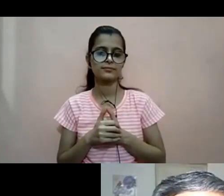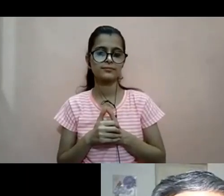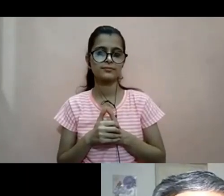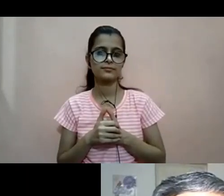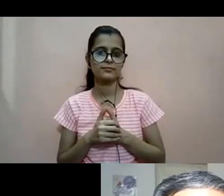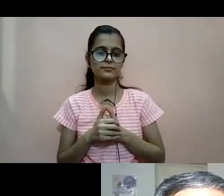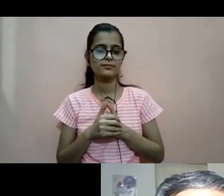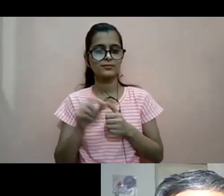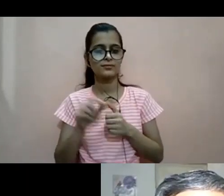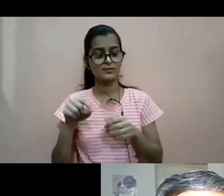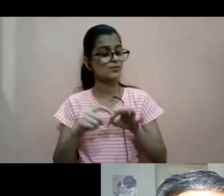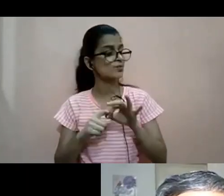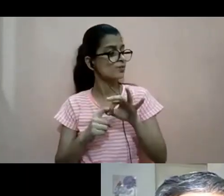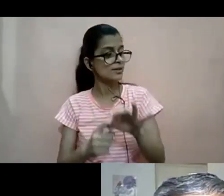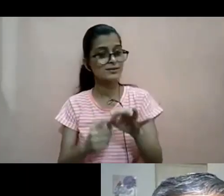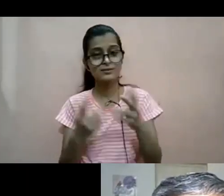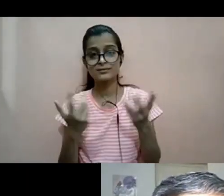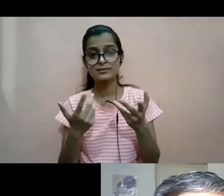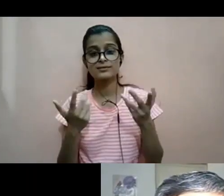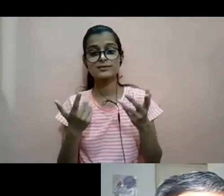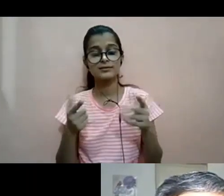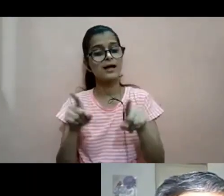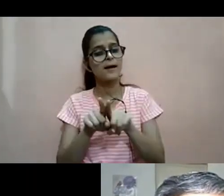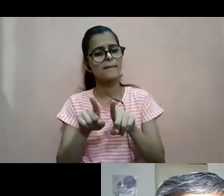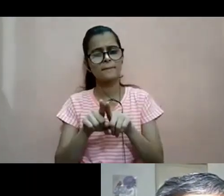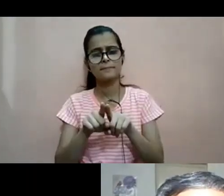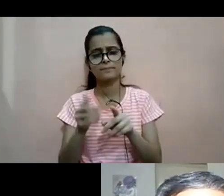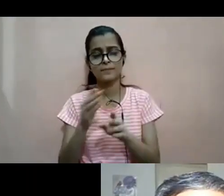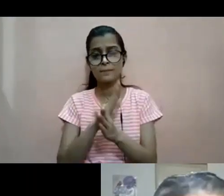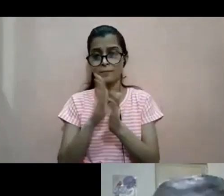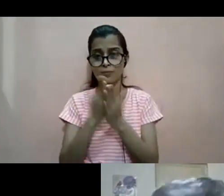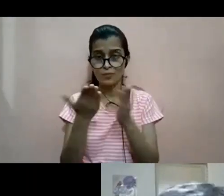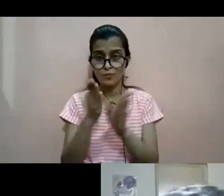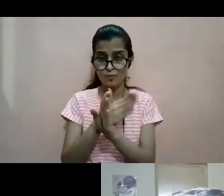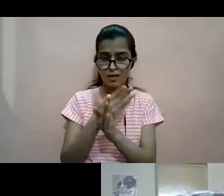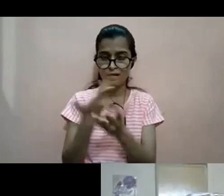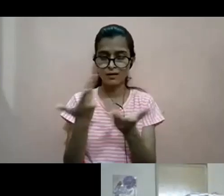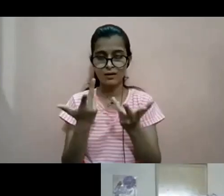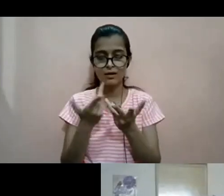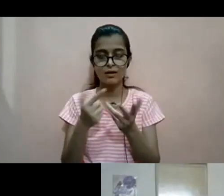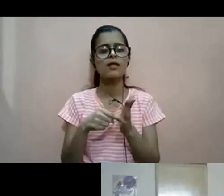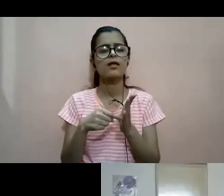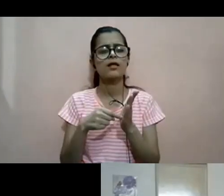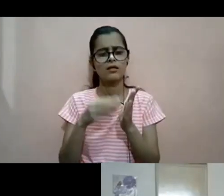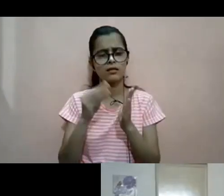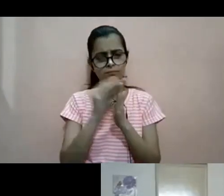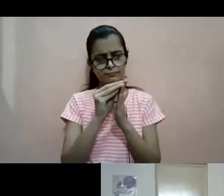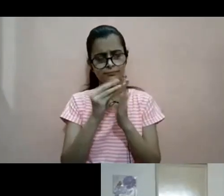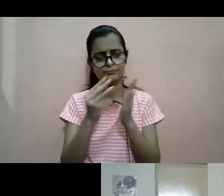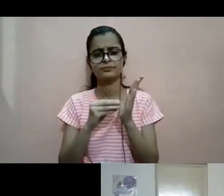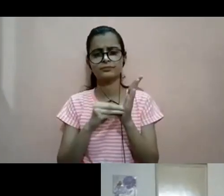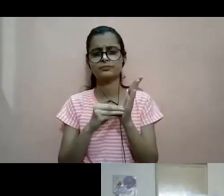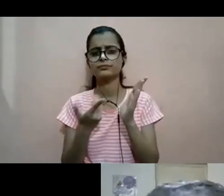The question that he poses in his last book really is what it is to be